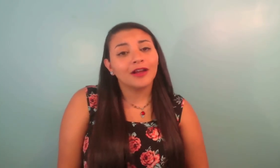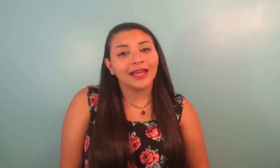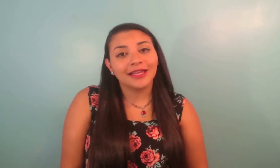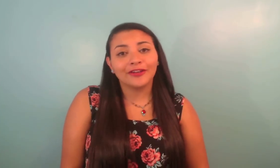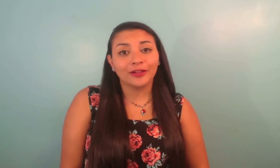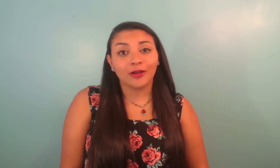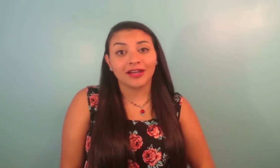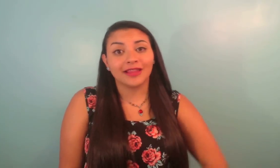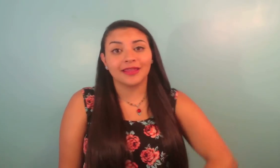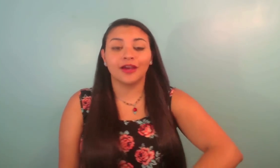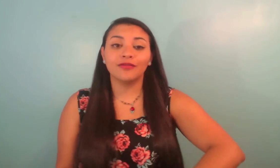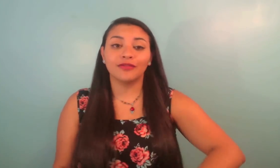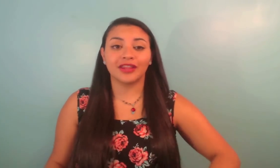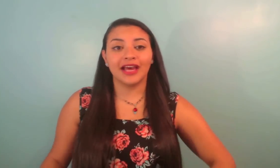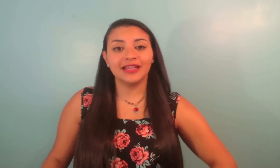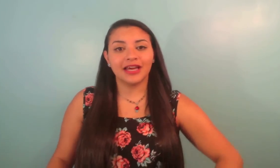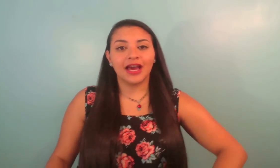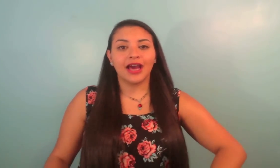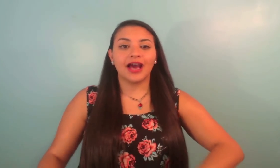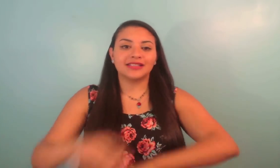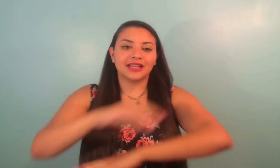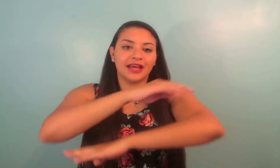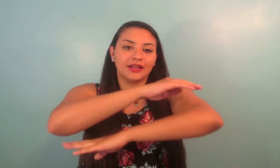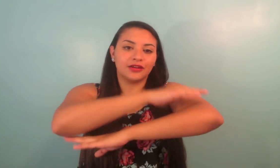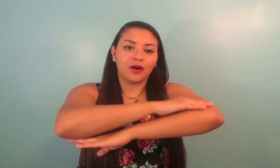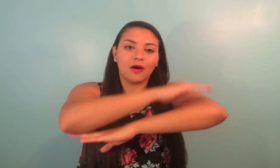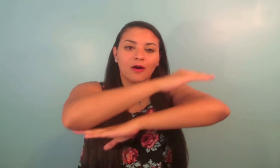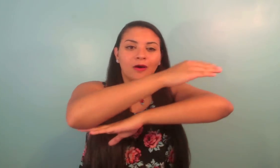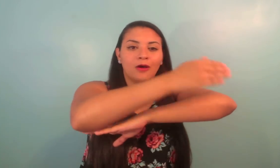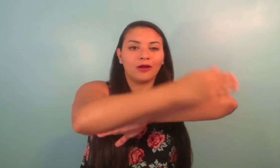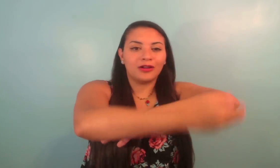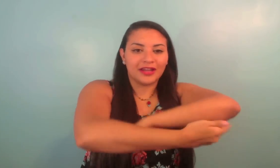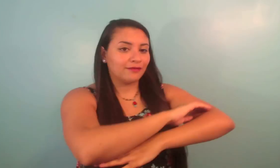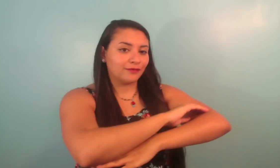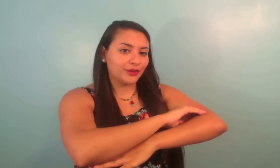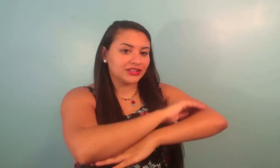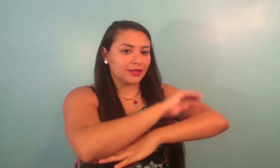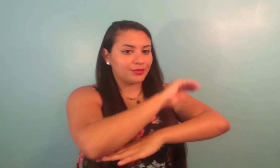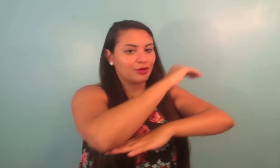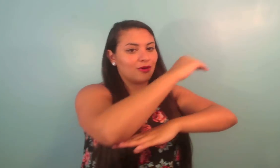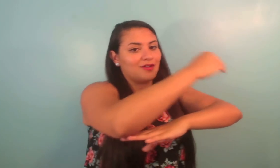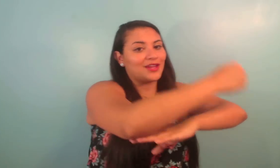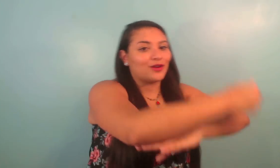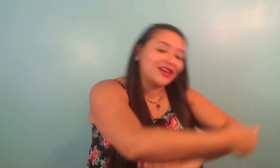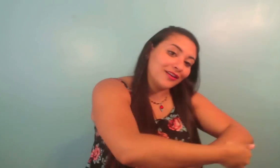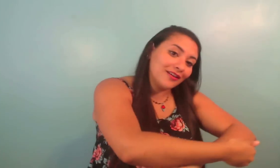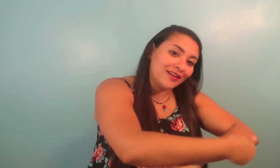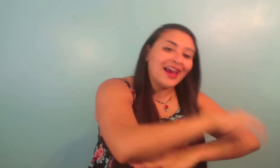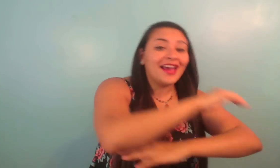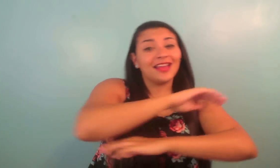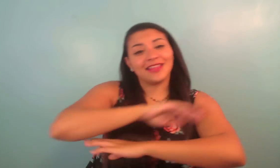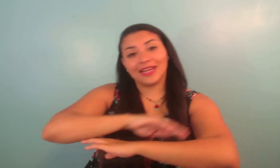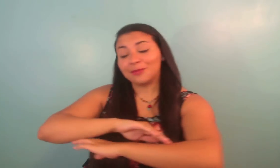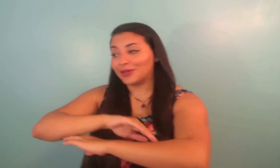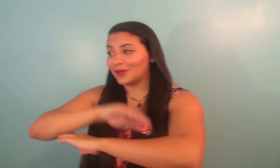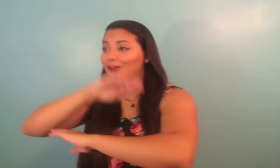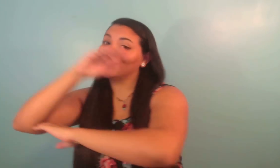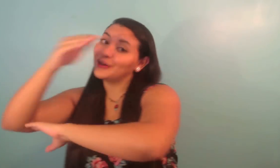night here and a long night there. For that, I signed all night. First, I put all night over here, and then I put all night over